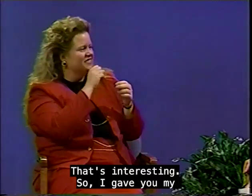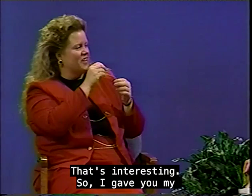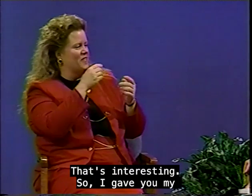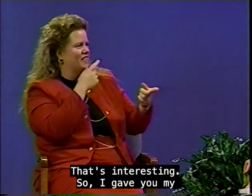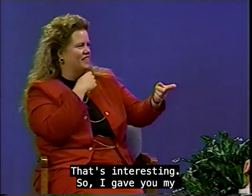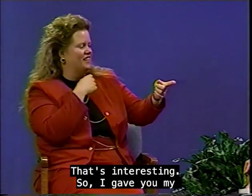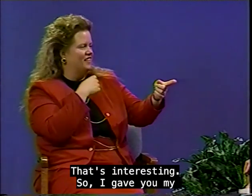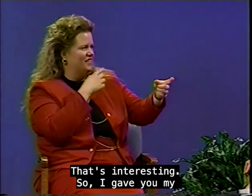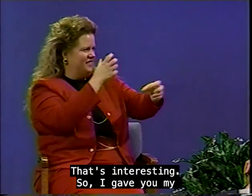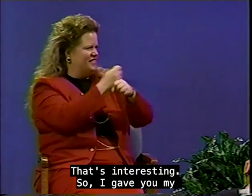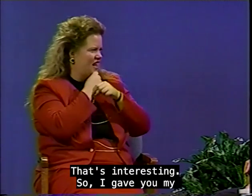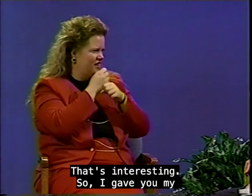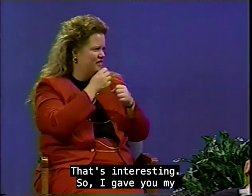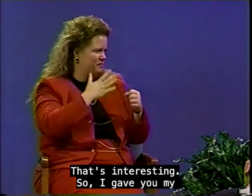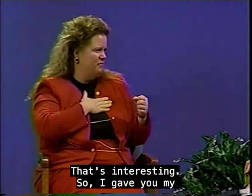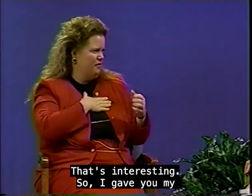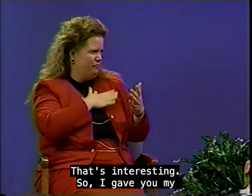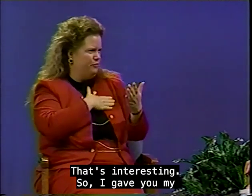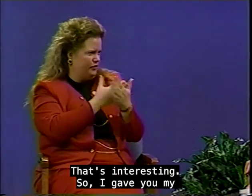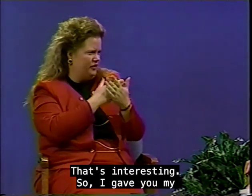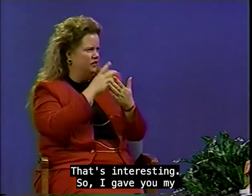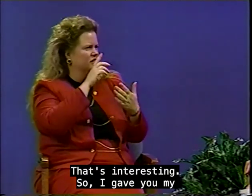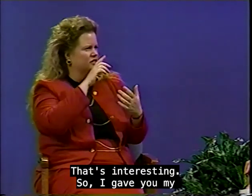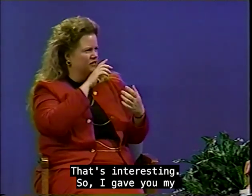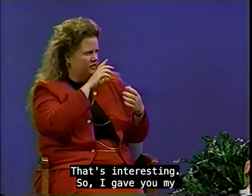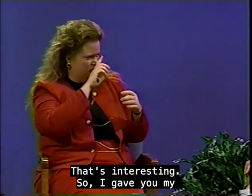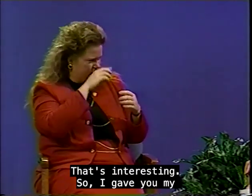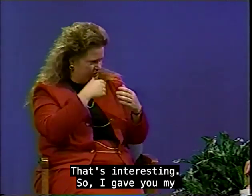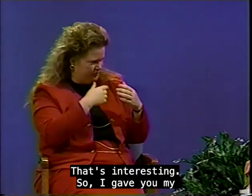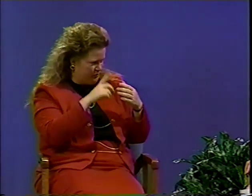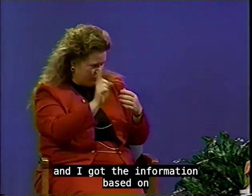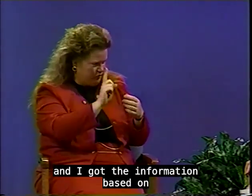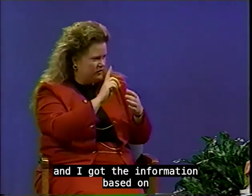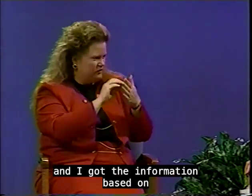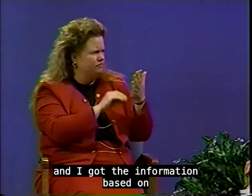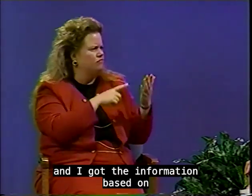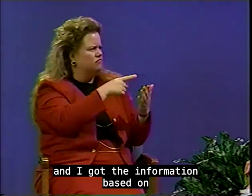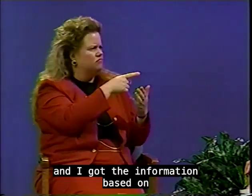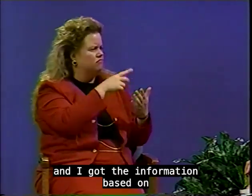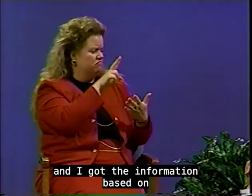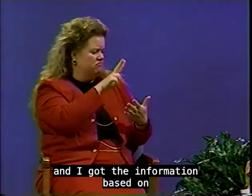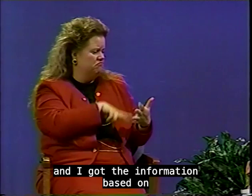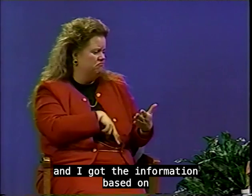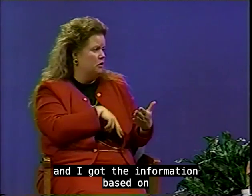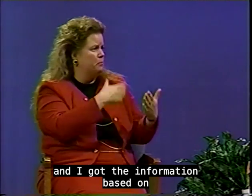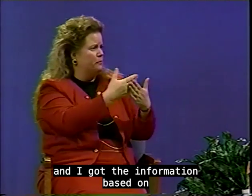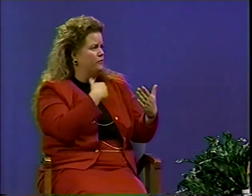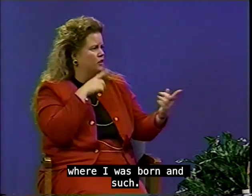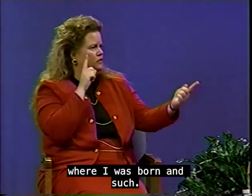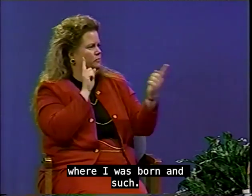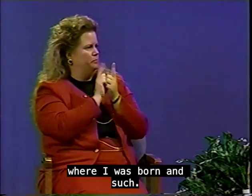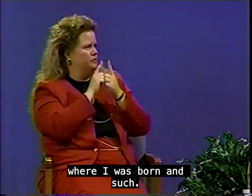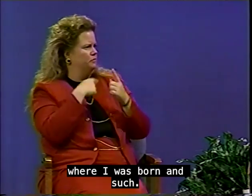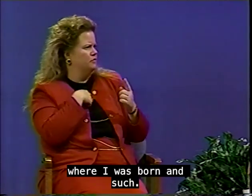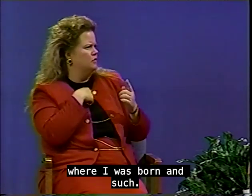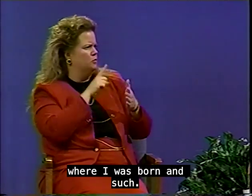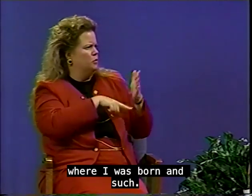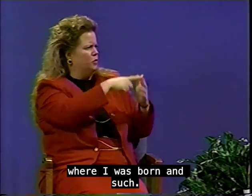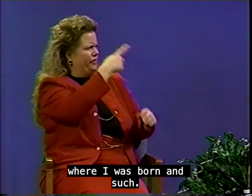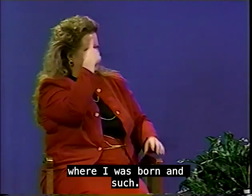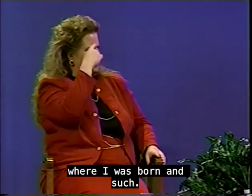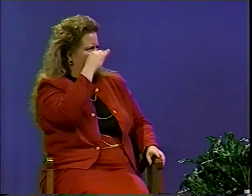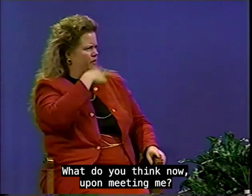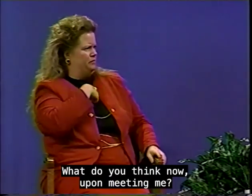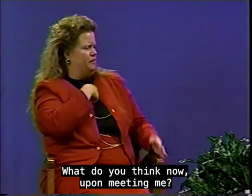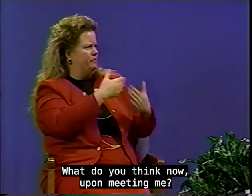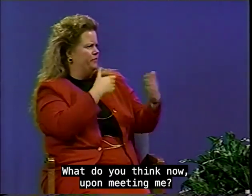That's interesting. So I gave you my birthday, and I got the information based on where I was born and